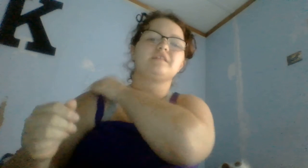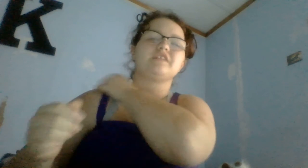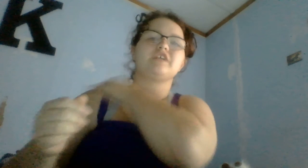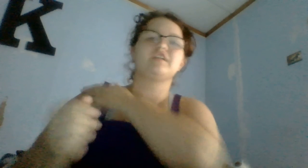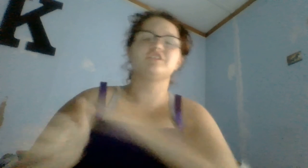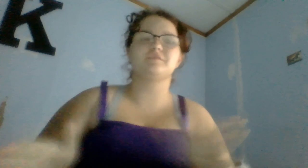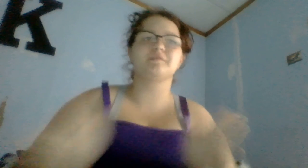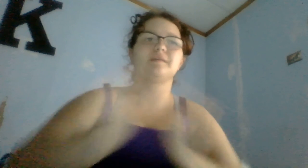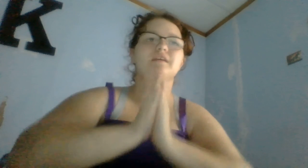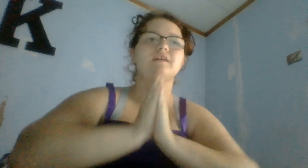doing these challenges with me